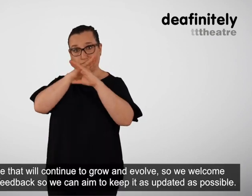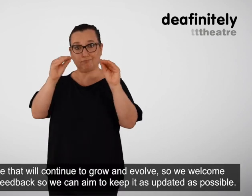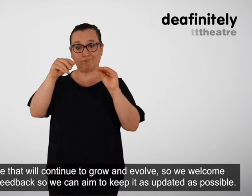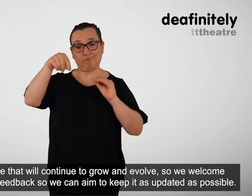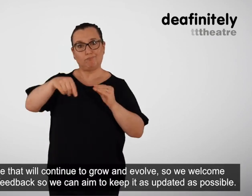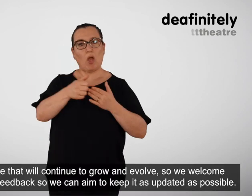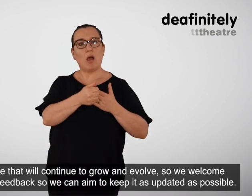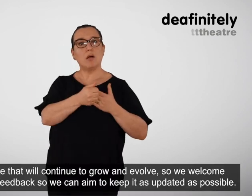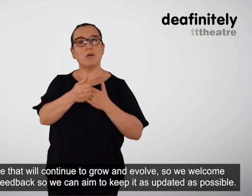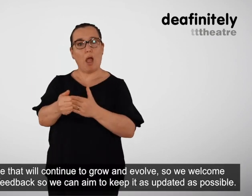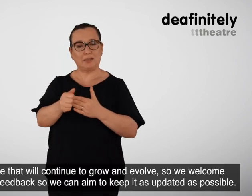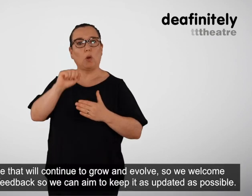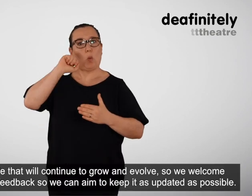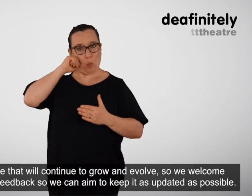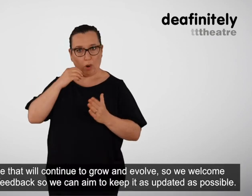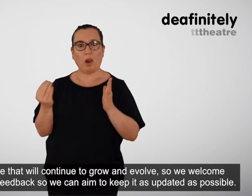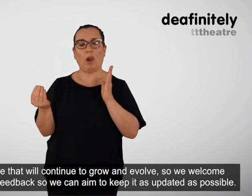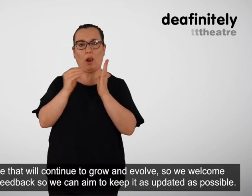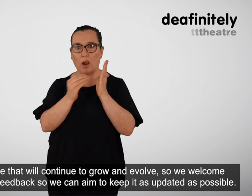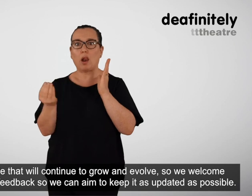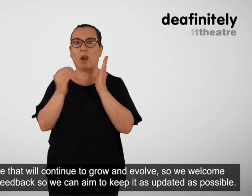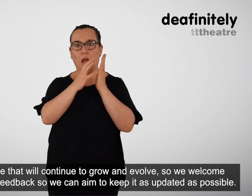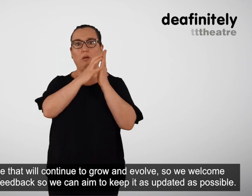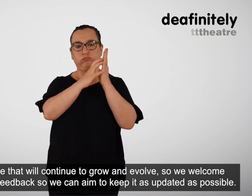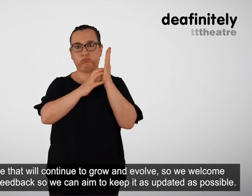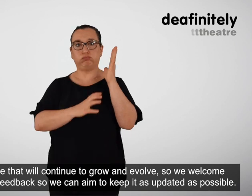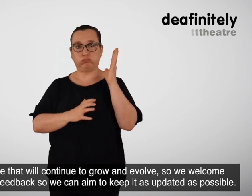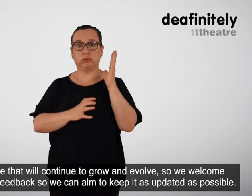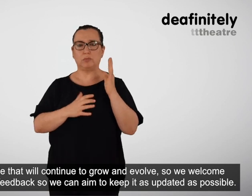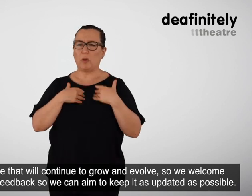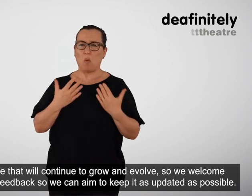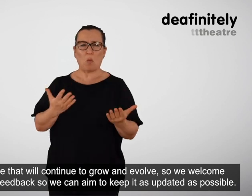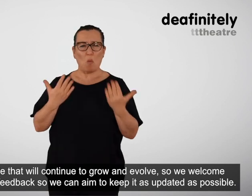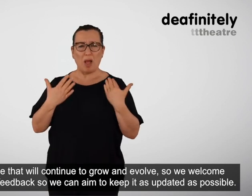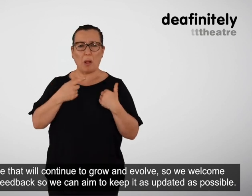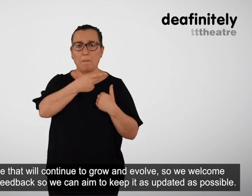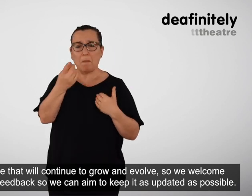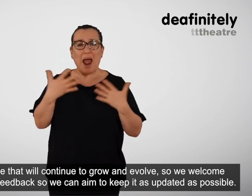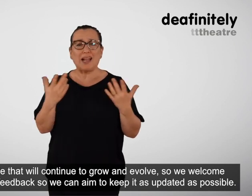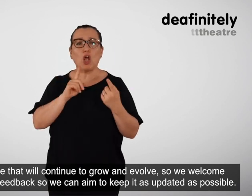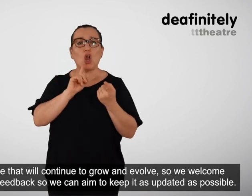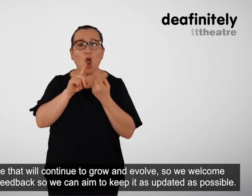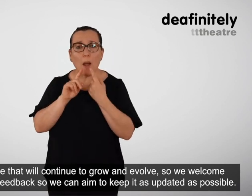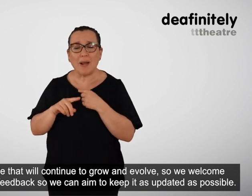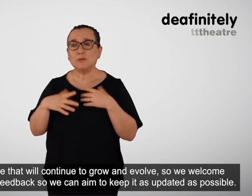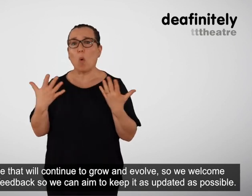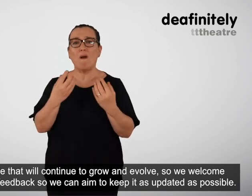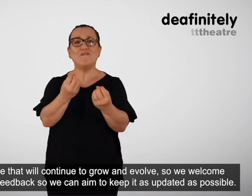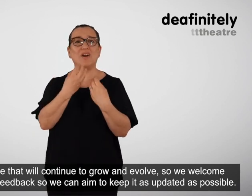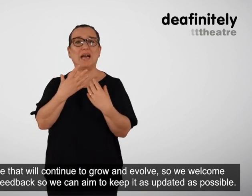this is a guide that will continue to grow and evolve, so we welcome comments and feedback so we can aim to keep it as